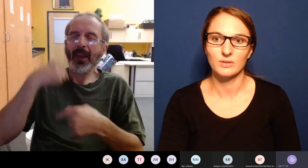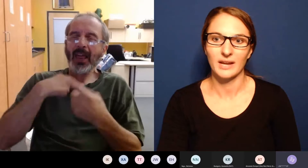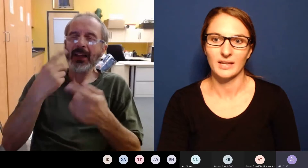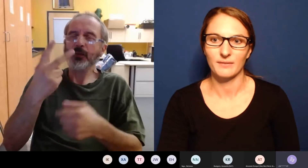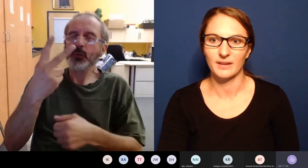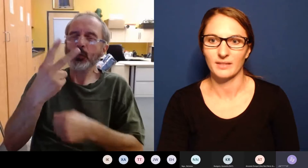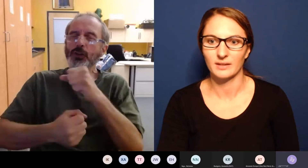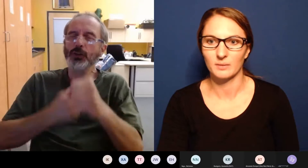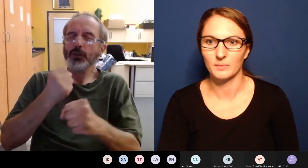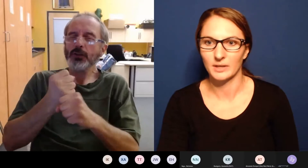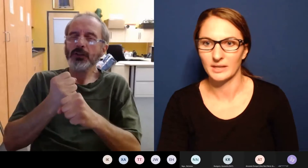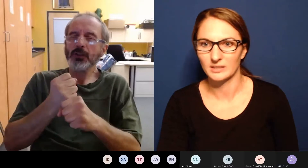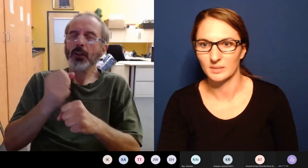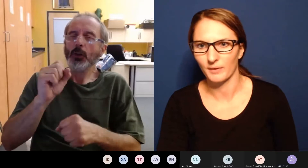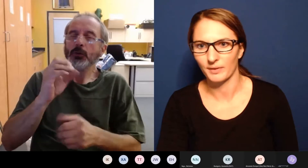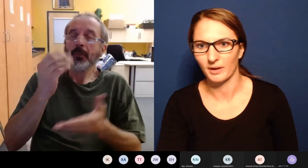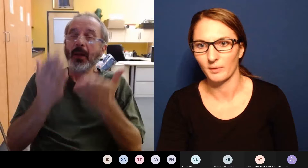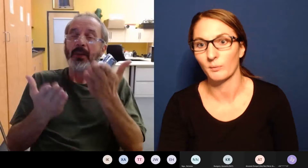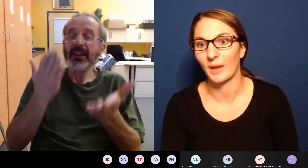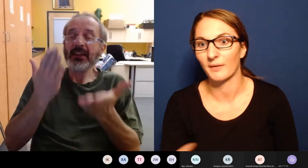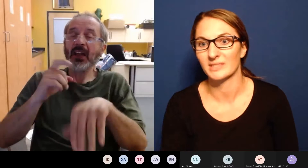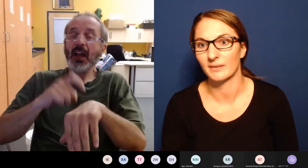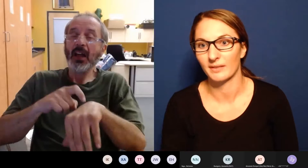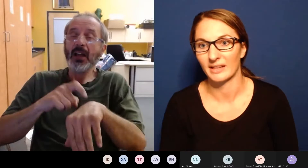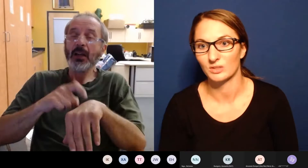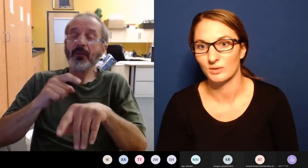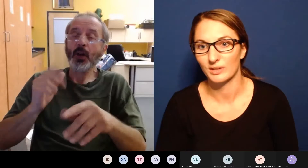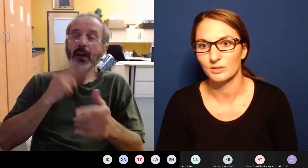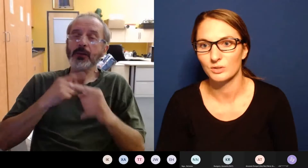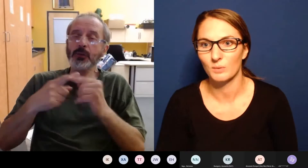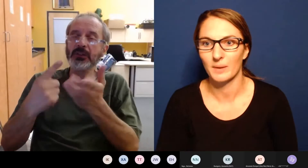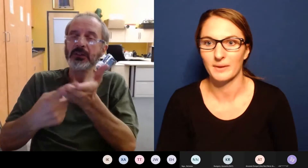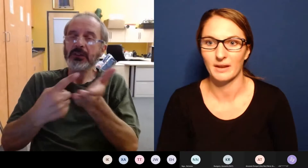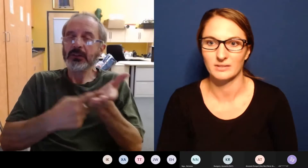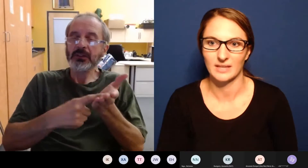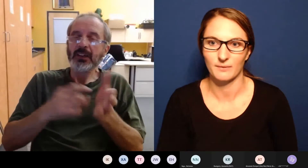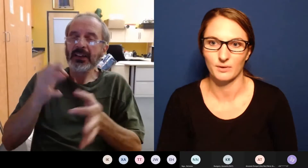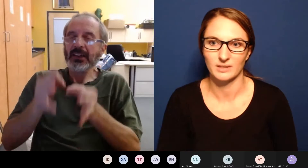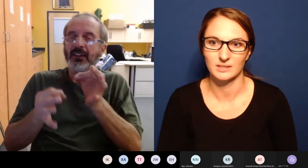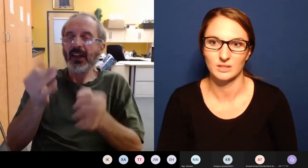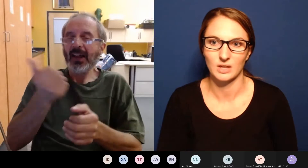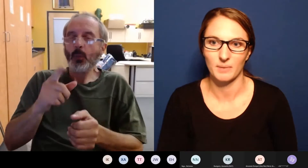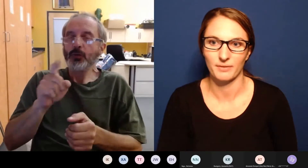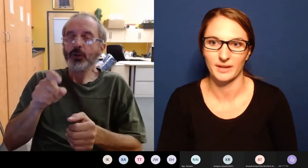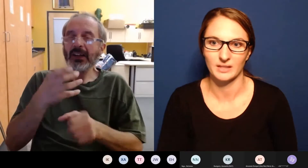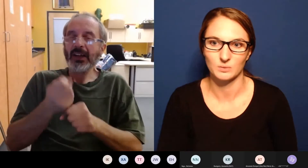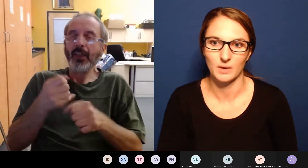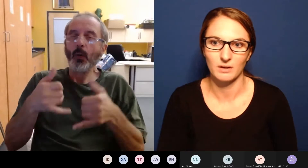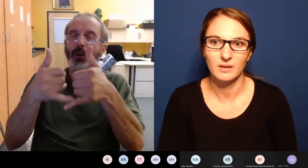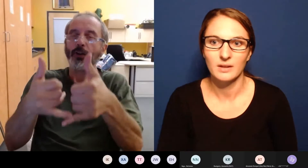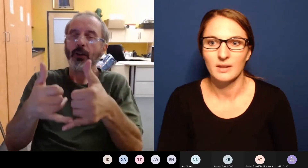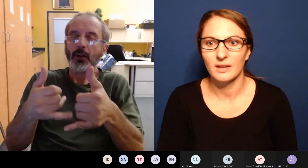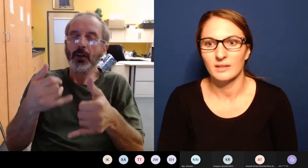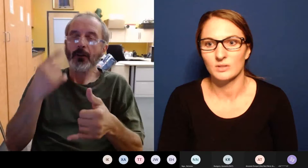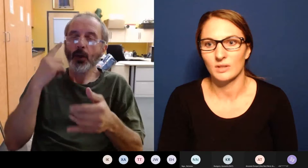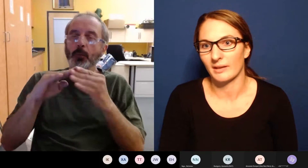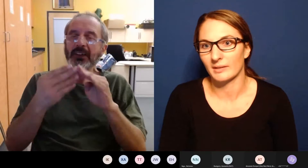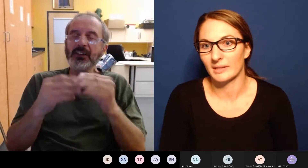We're also not giving the community support we haven't received it in the last 2 years. So maybe now's the time for us to talk about that as